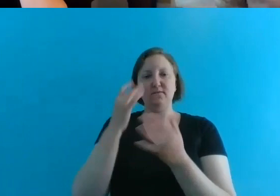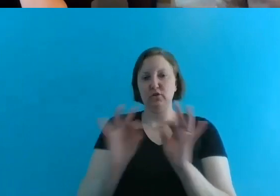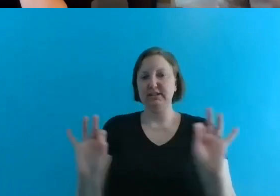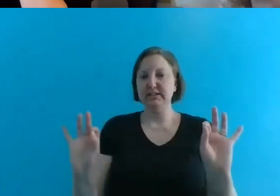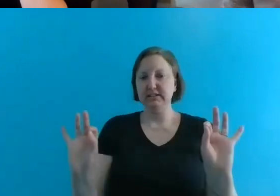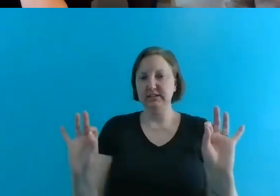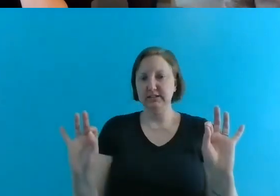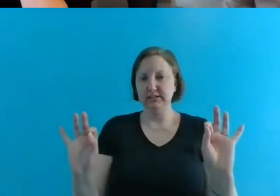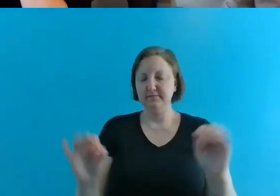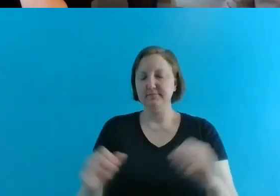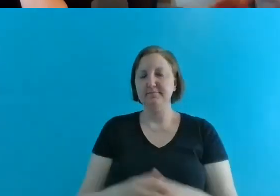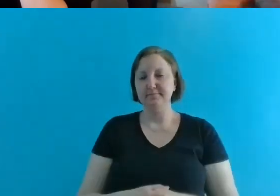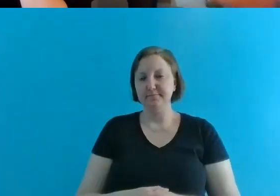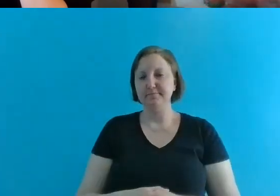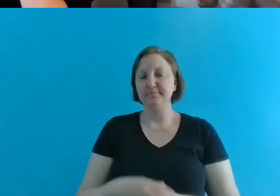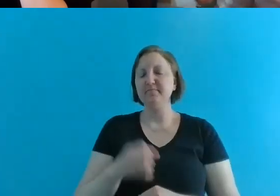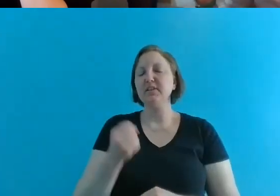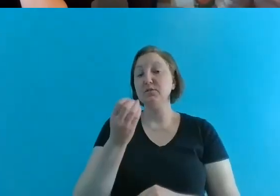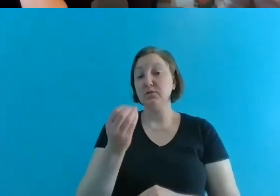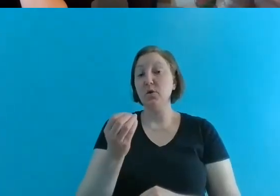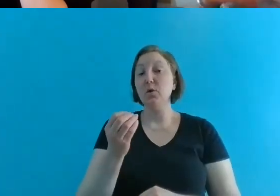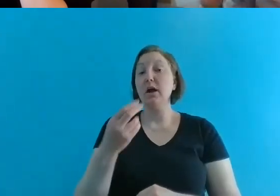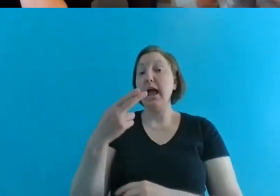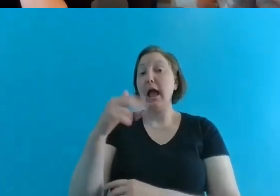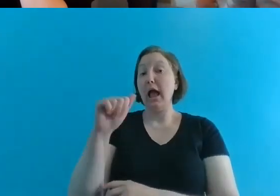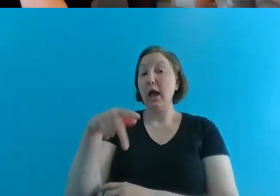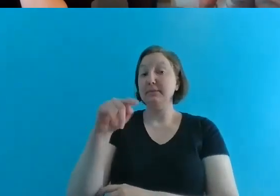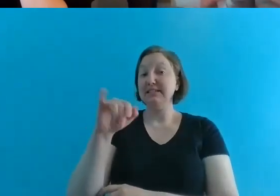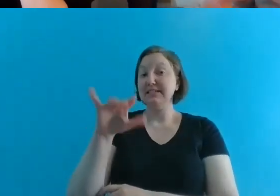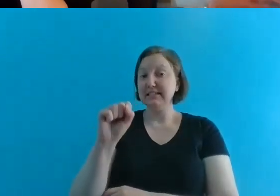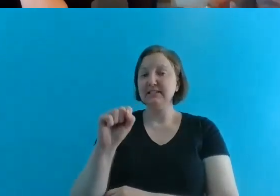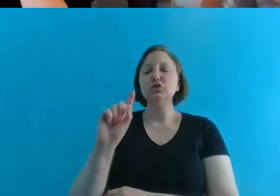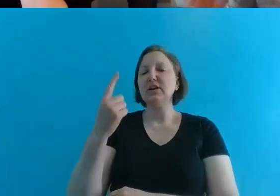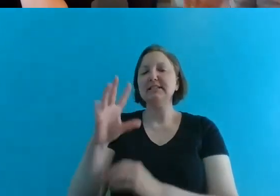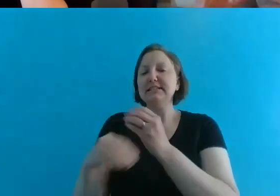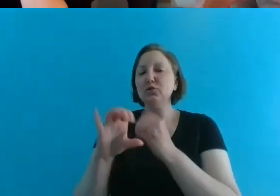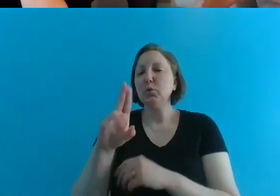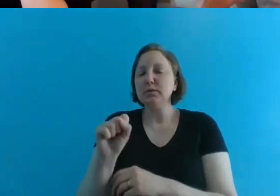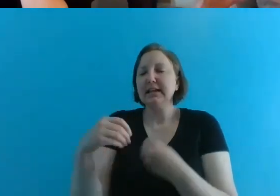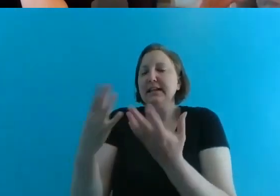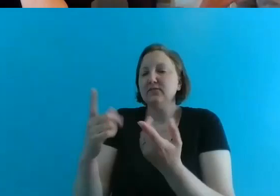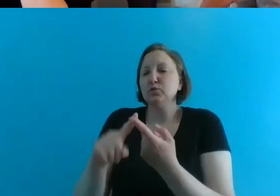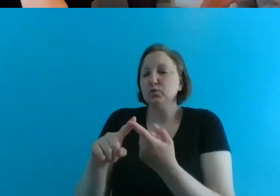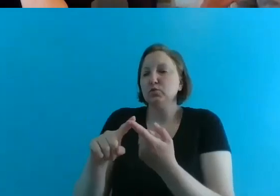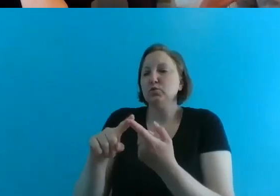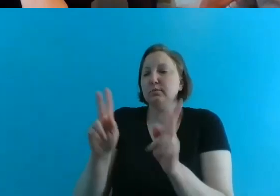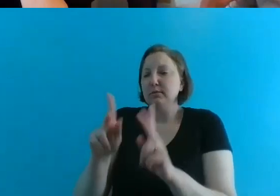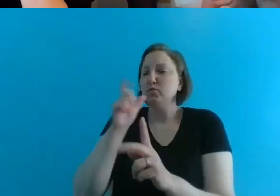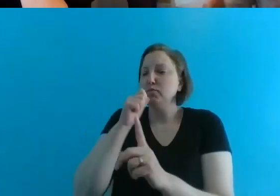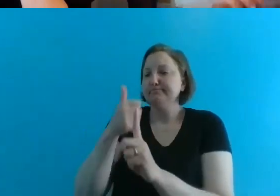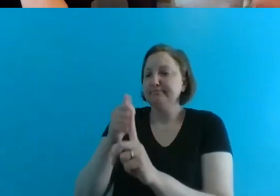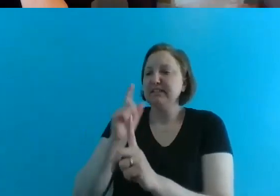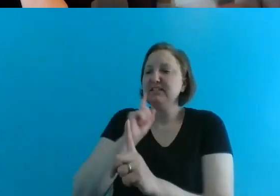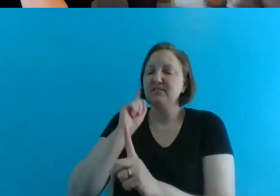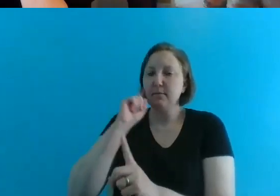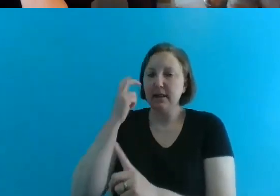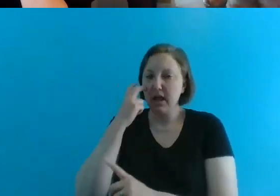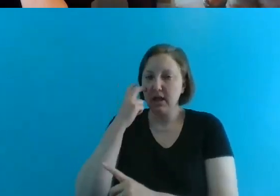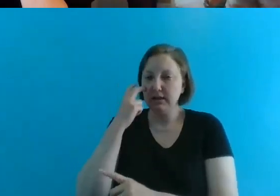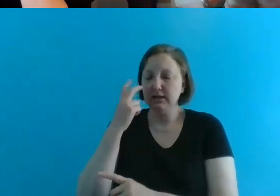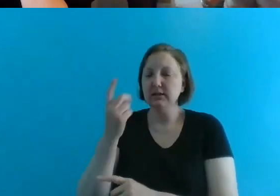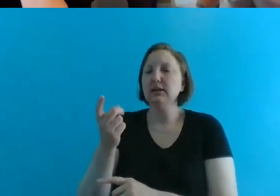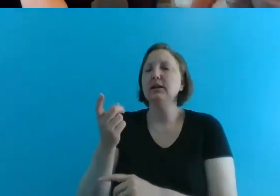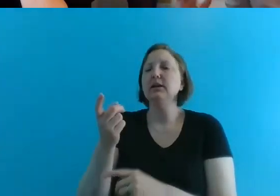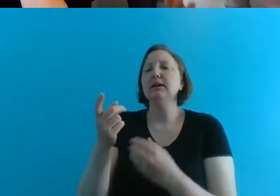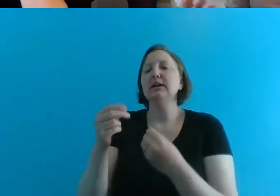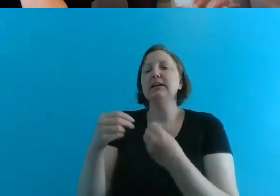So those haptics are just the additional cues that we give to individuals who are deafblind that kind of give them